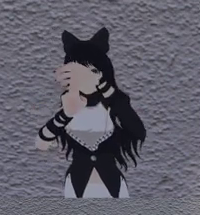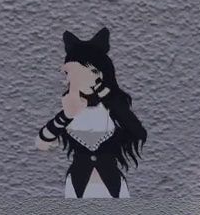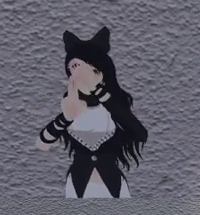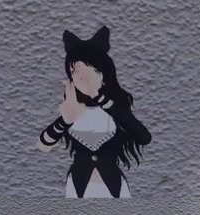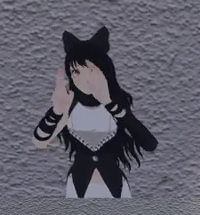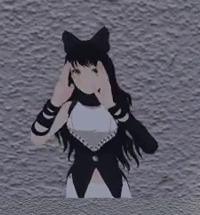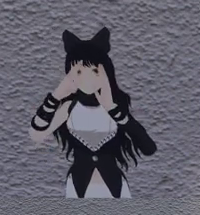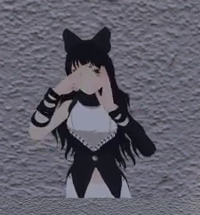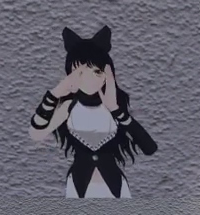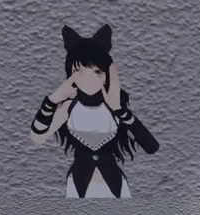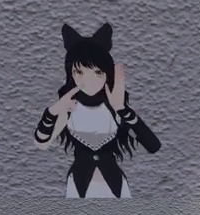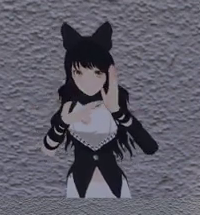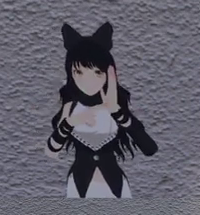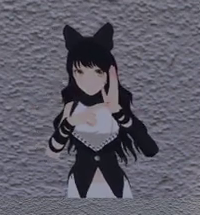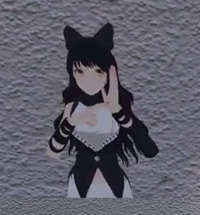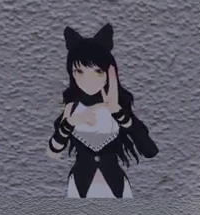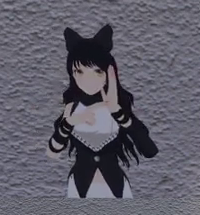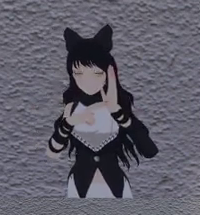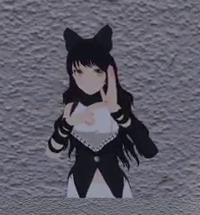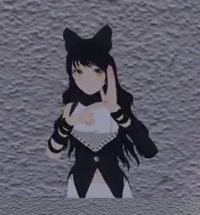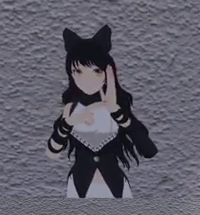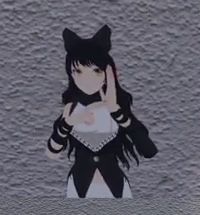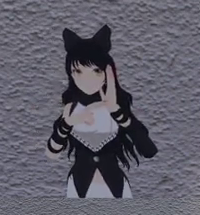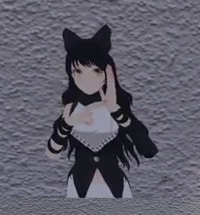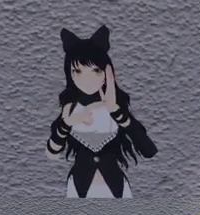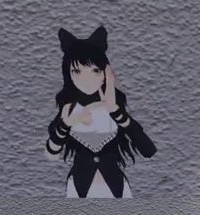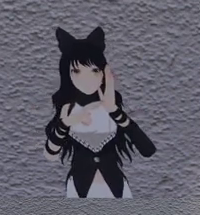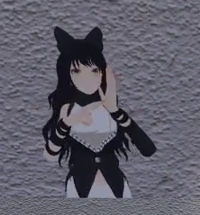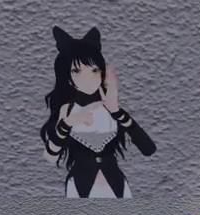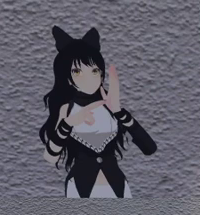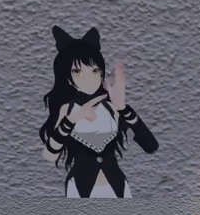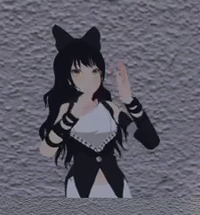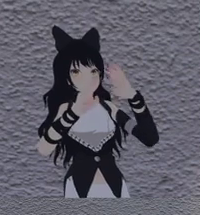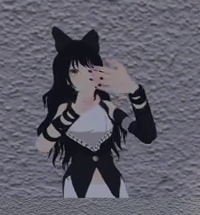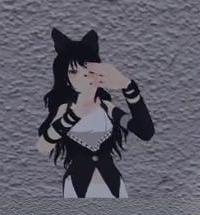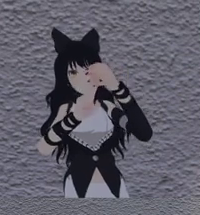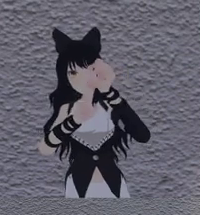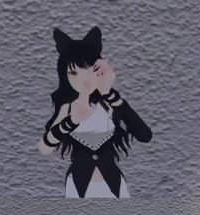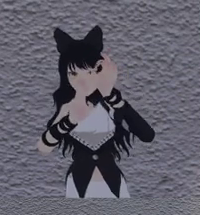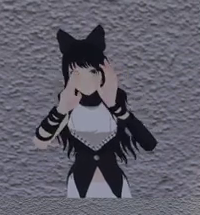Now, what's this sign? Rules.